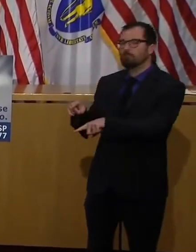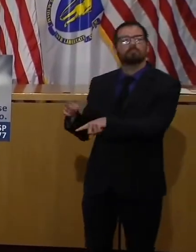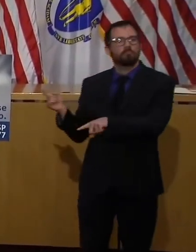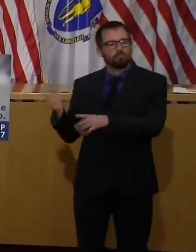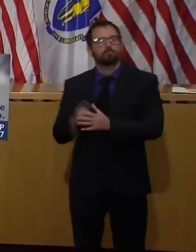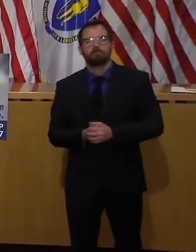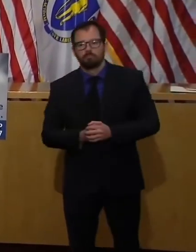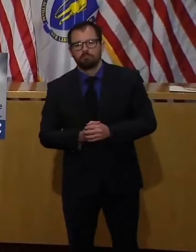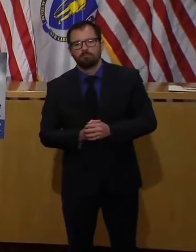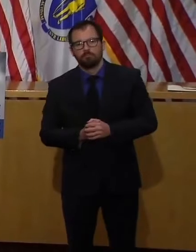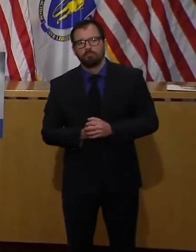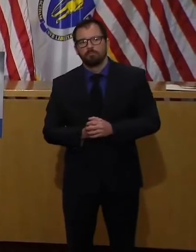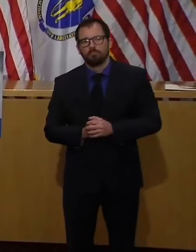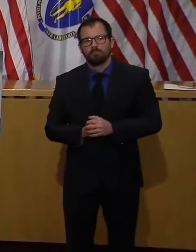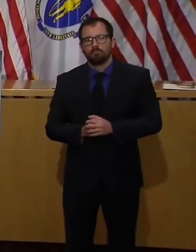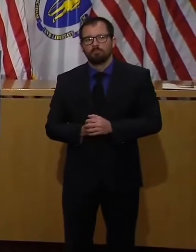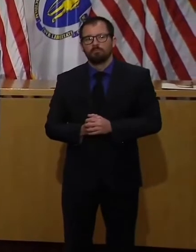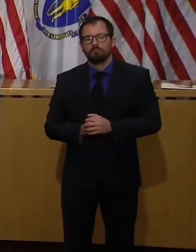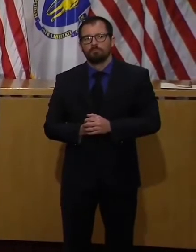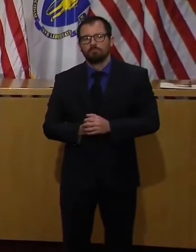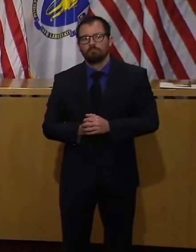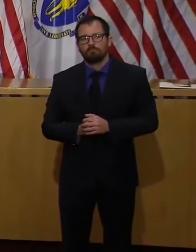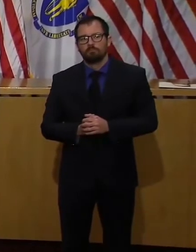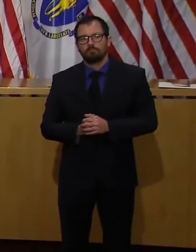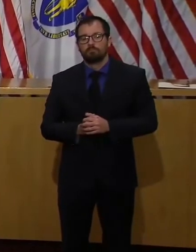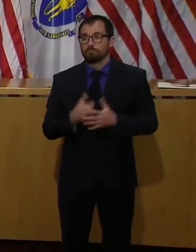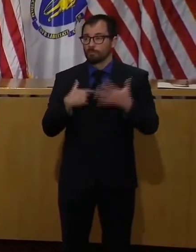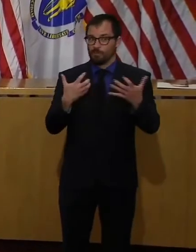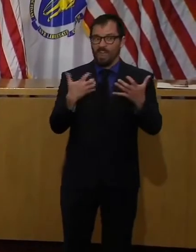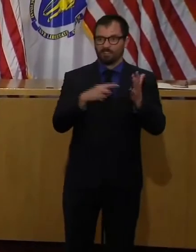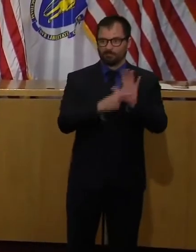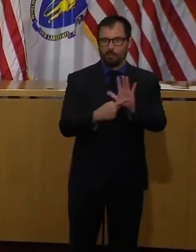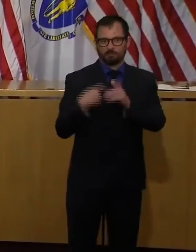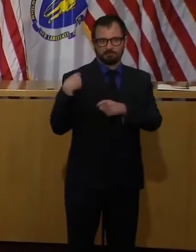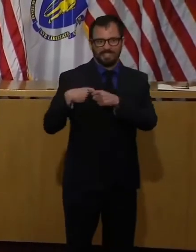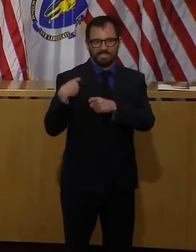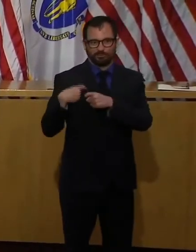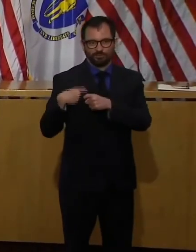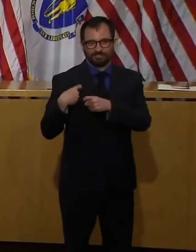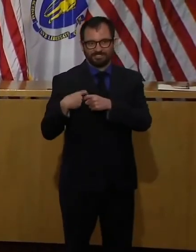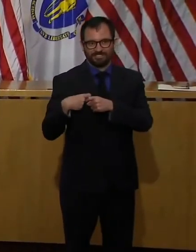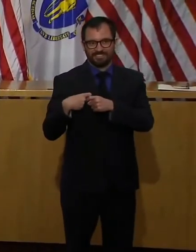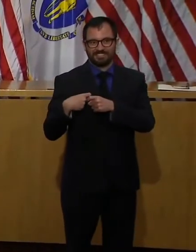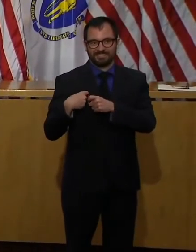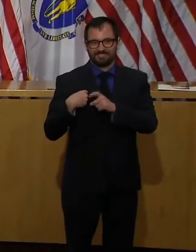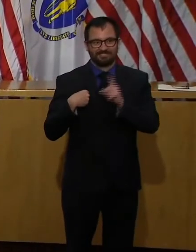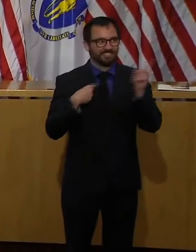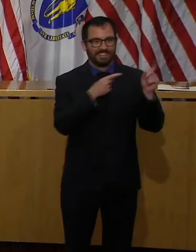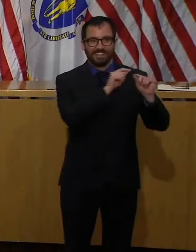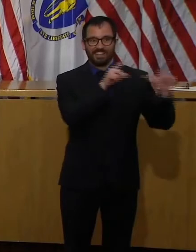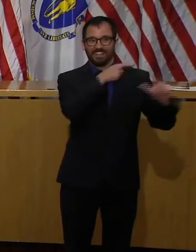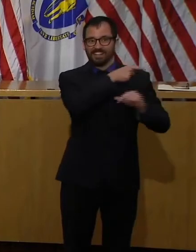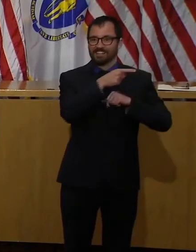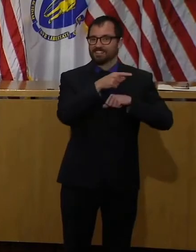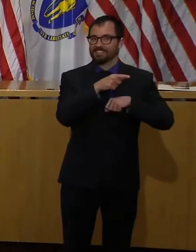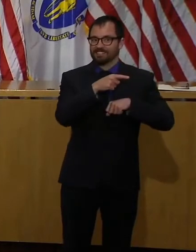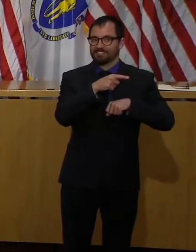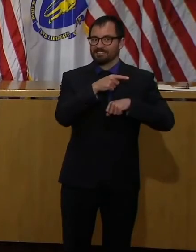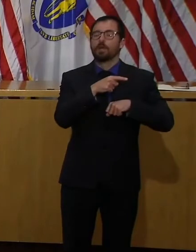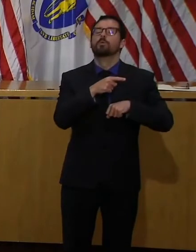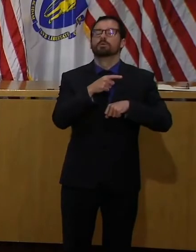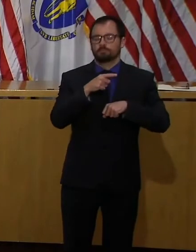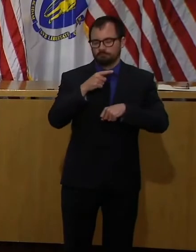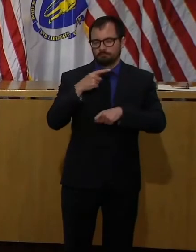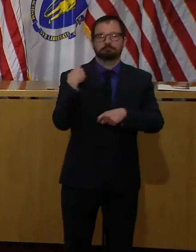So I wanted to show it in Spanish to all of you today. We had them both up. So we have it initially in English and Spanish, and we're going to be rolling it out in the other